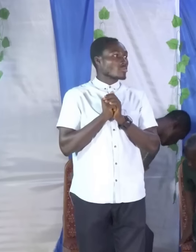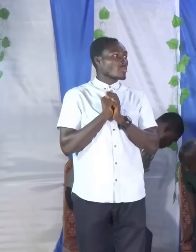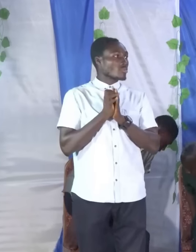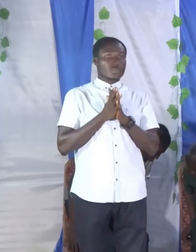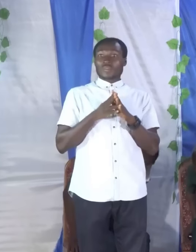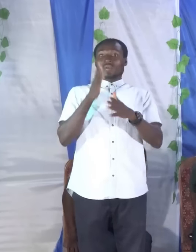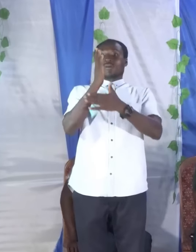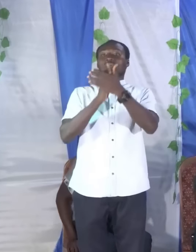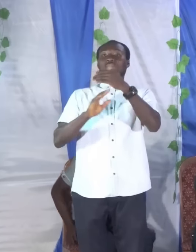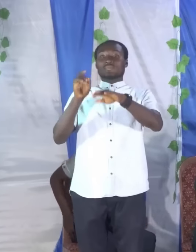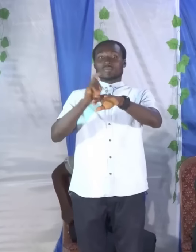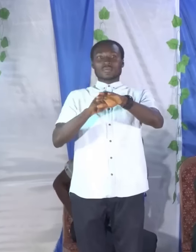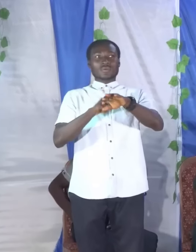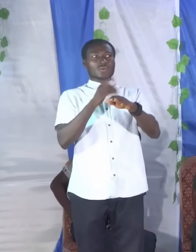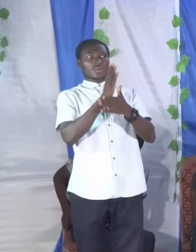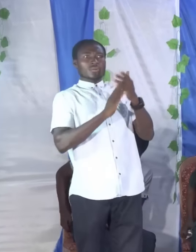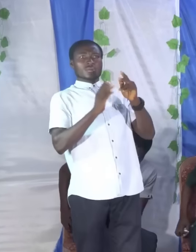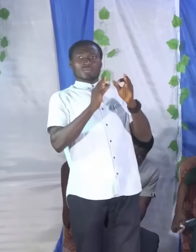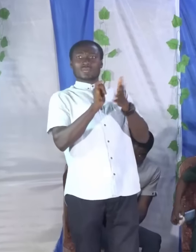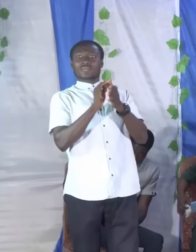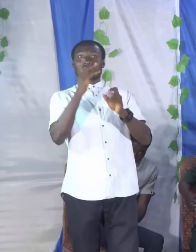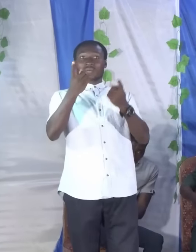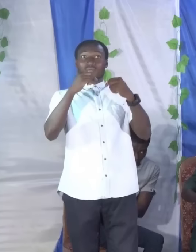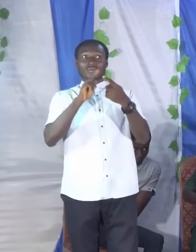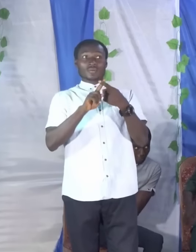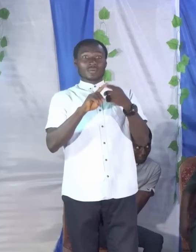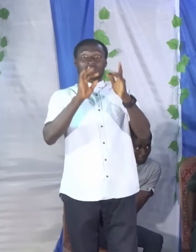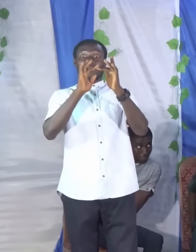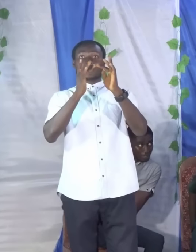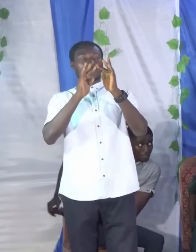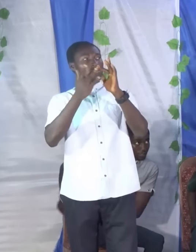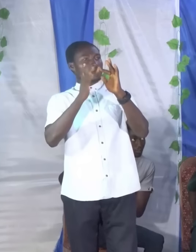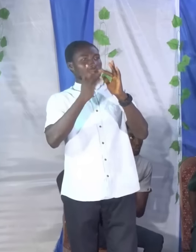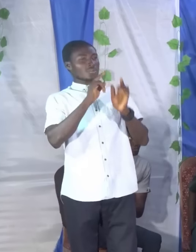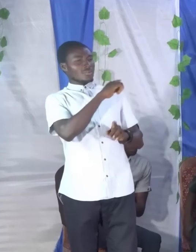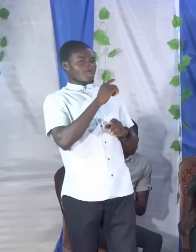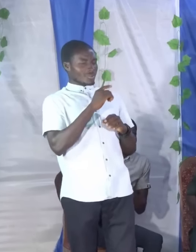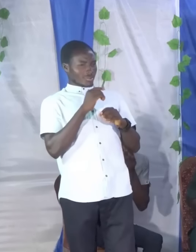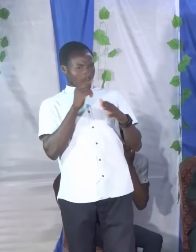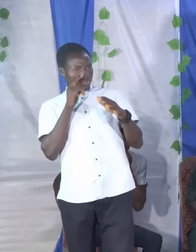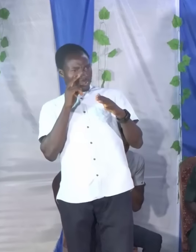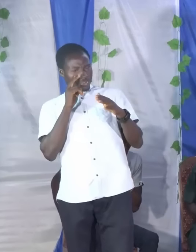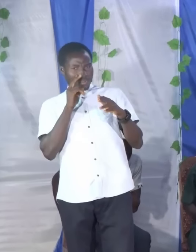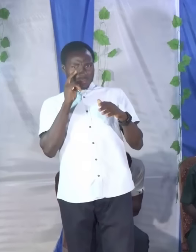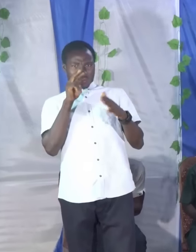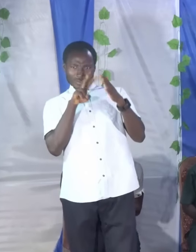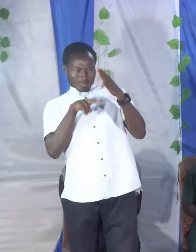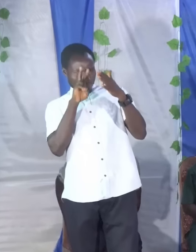Tell me, yeah, I'm on Facebook, you know. Yes, me have a young assembly, Mr. Assembly and Clove, where he